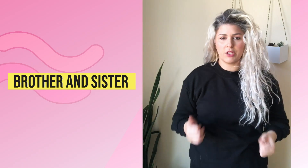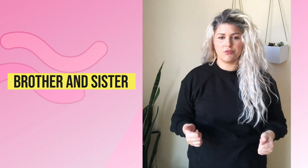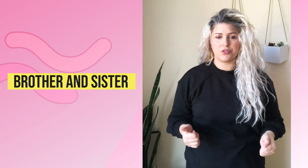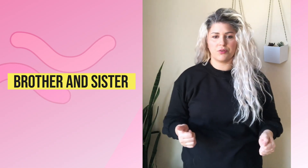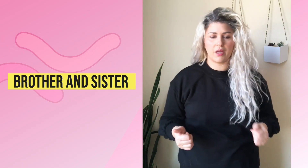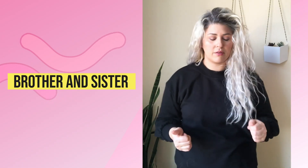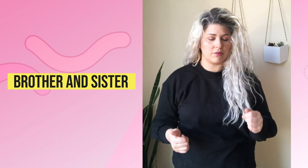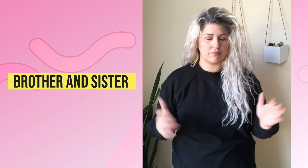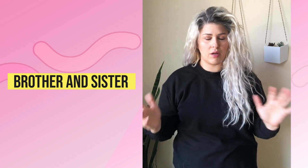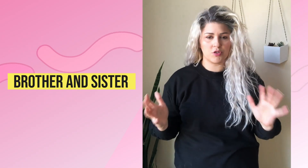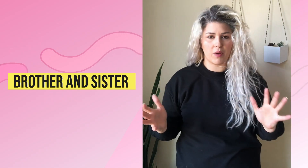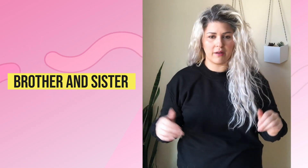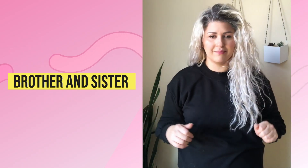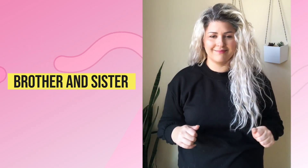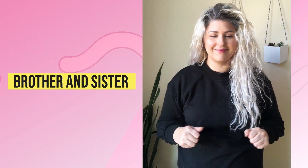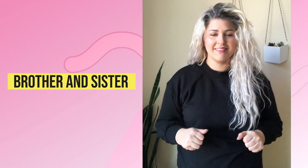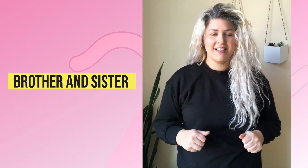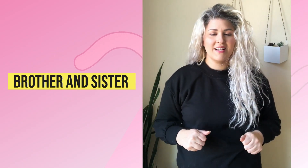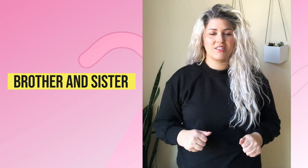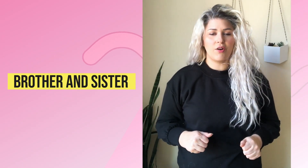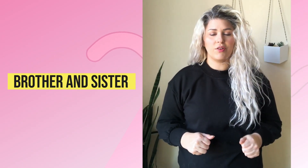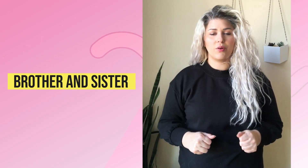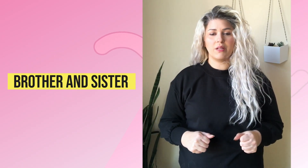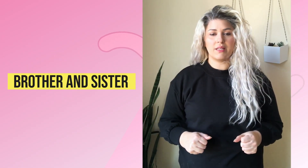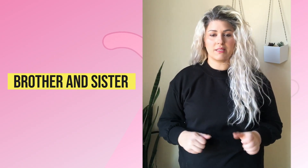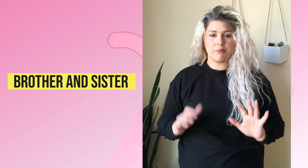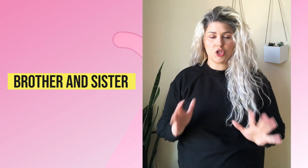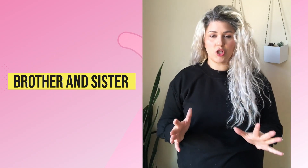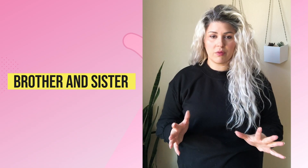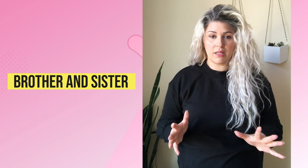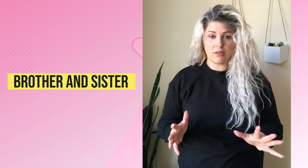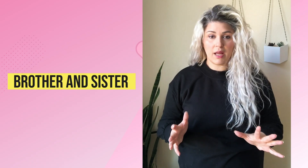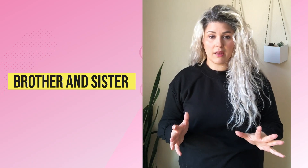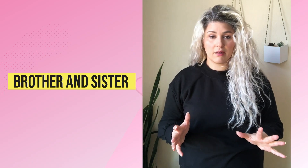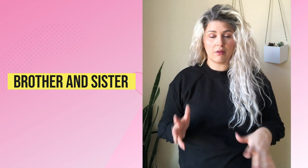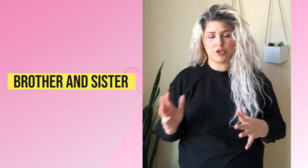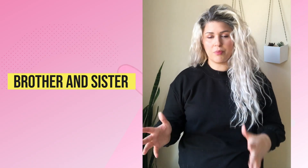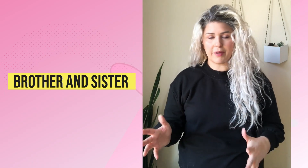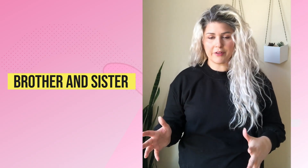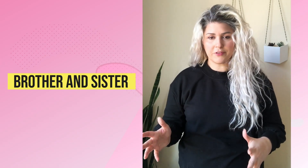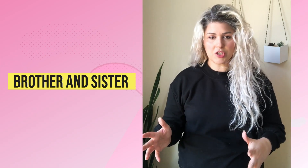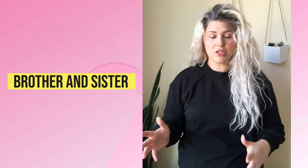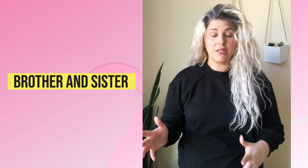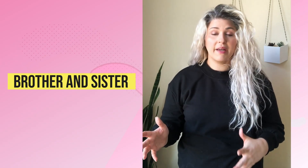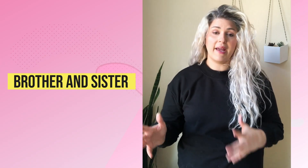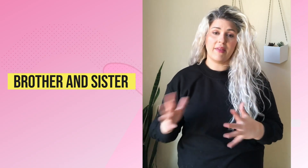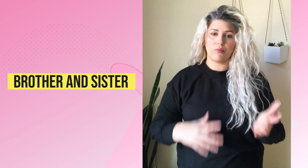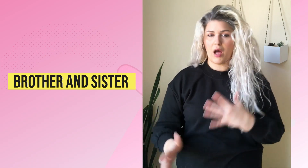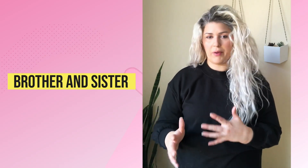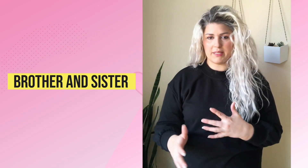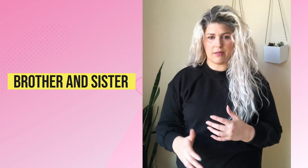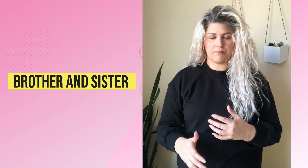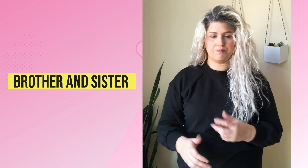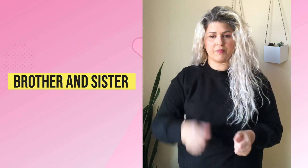time to get used to, okay? So don't sweat it. So you're going like this. Let me just show you what they look like. I'll show you brother first, and